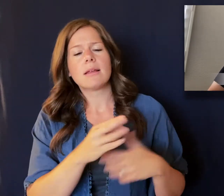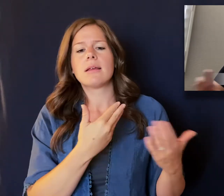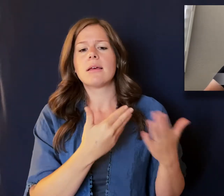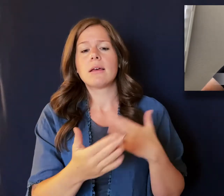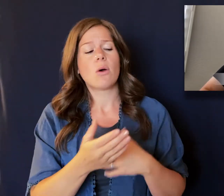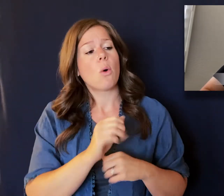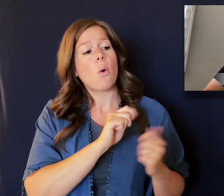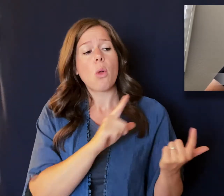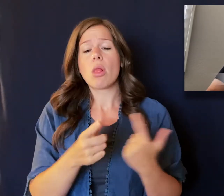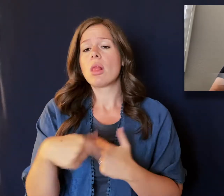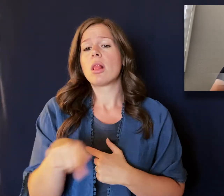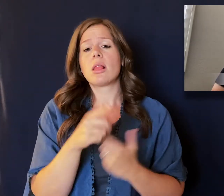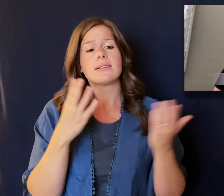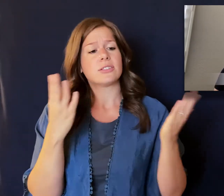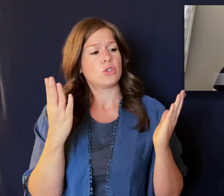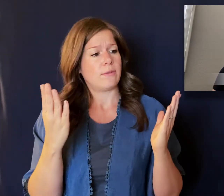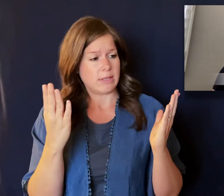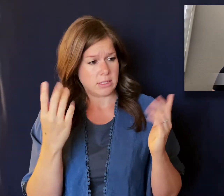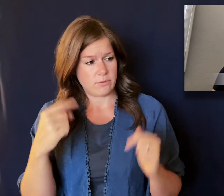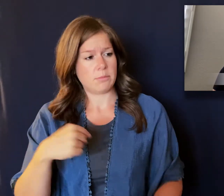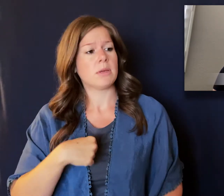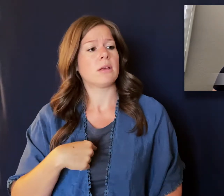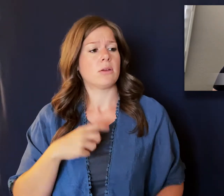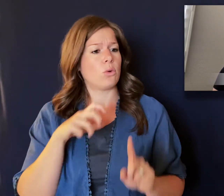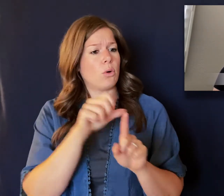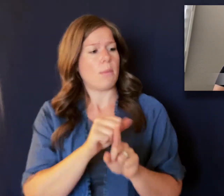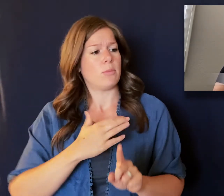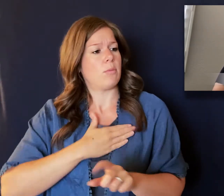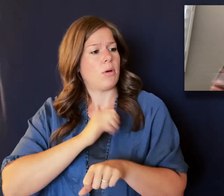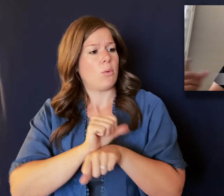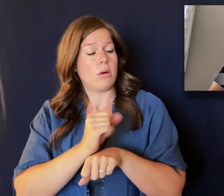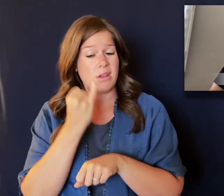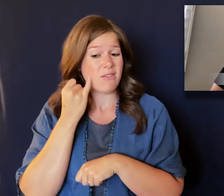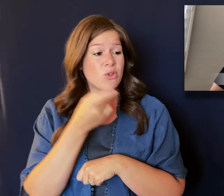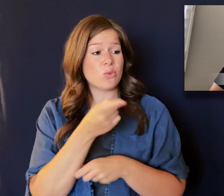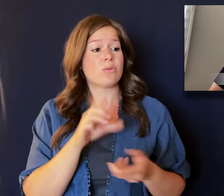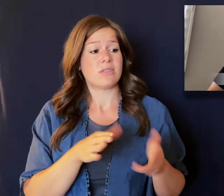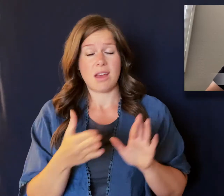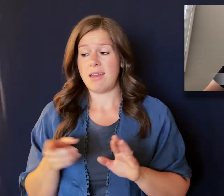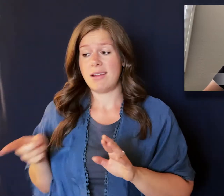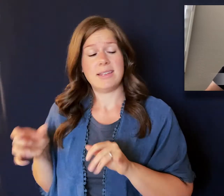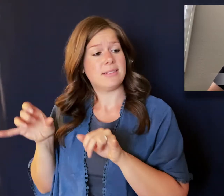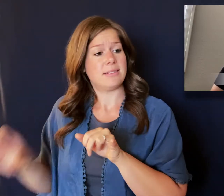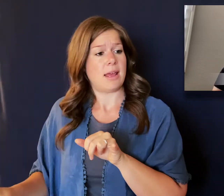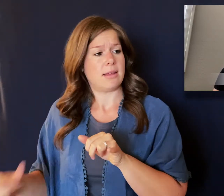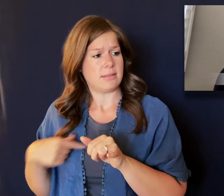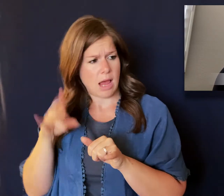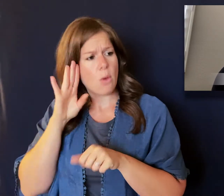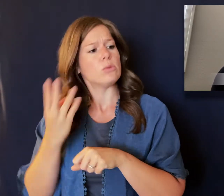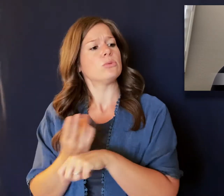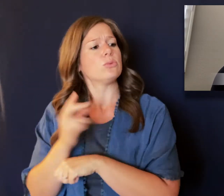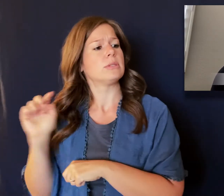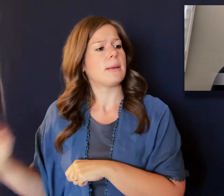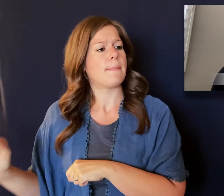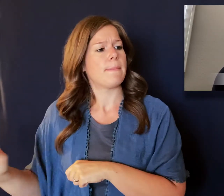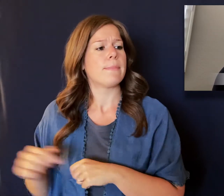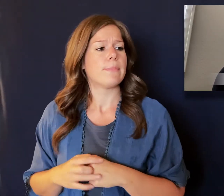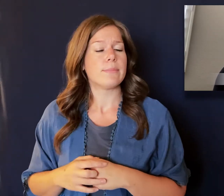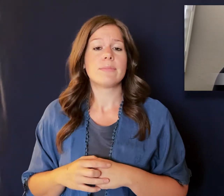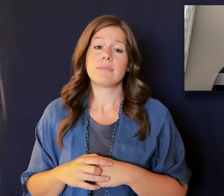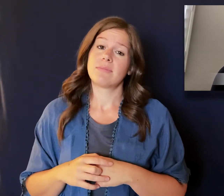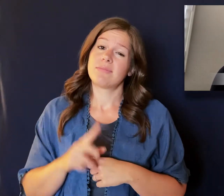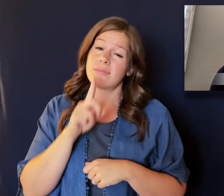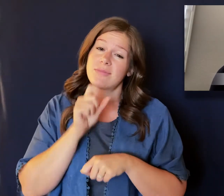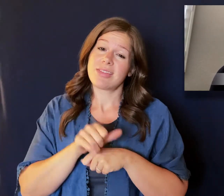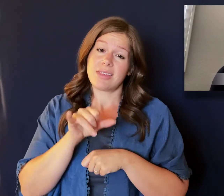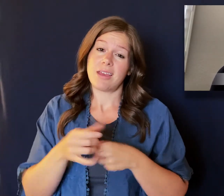servant of me to accomplish the work of the ministry. So if you die and he stays, let me use him. And in fact,